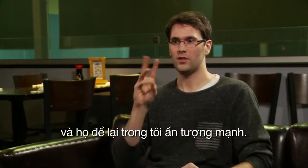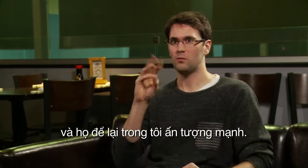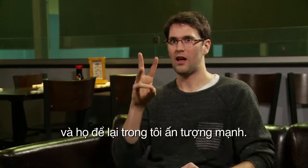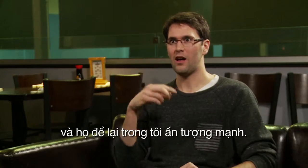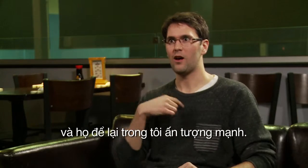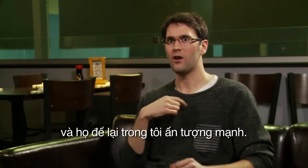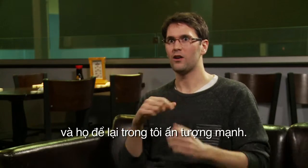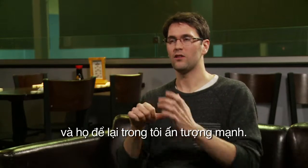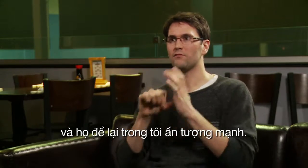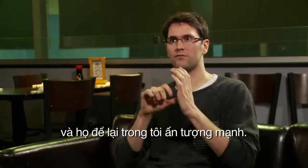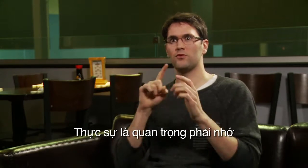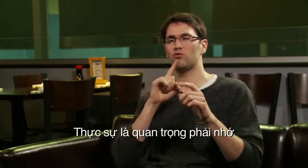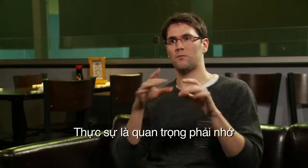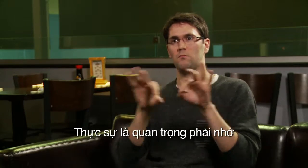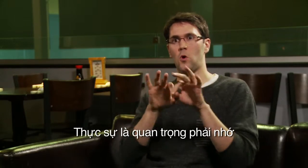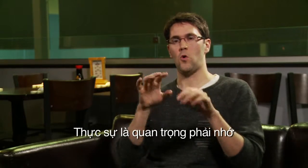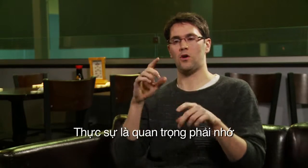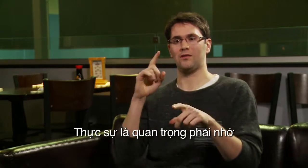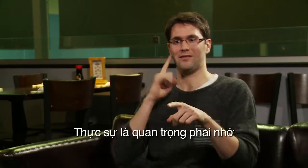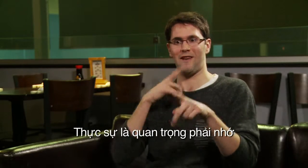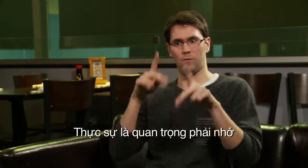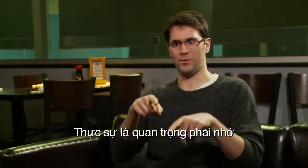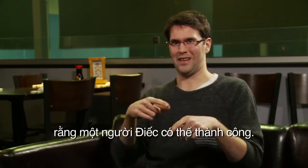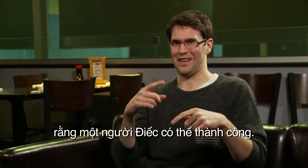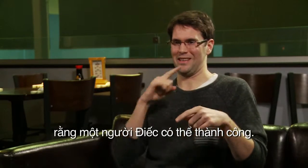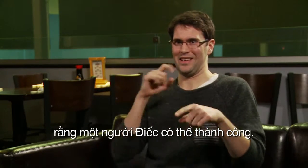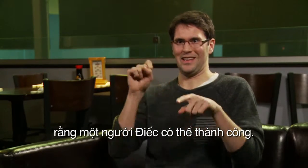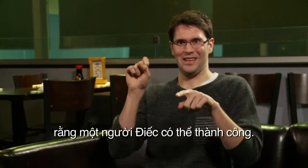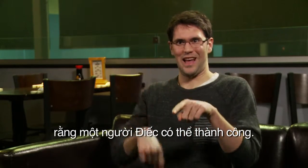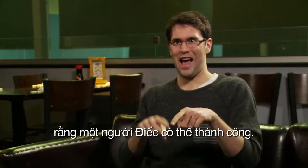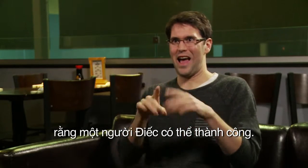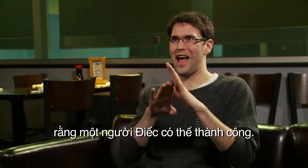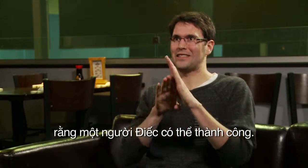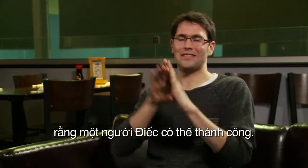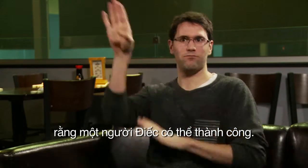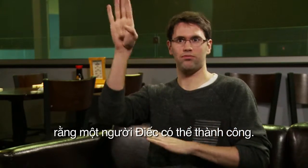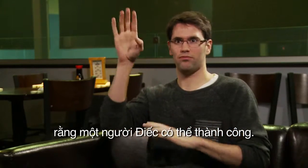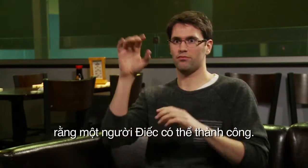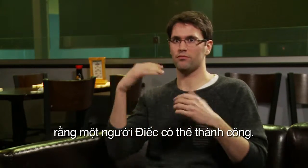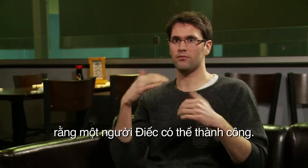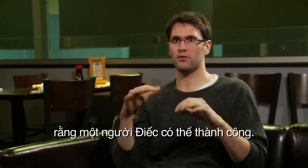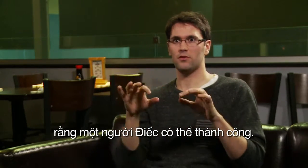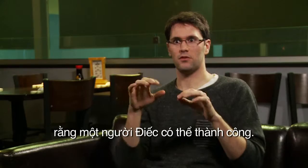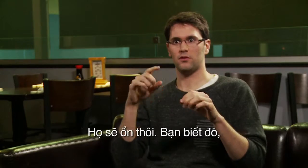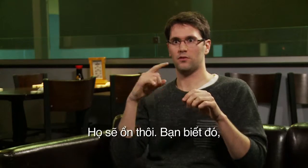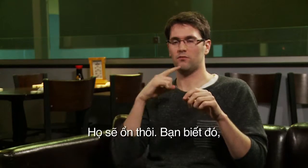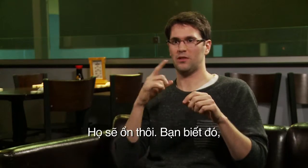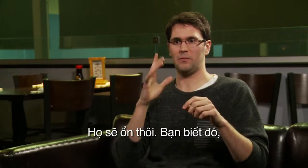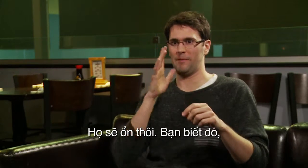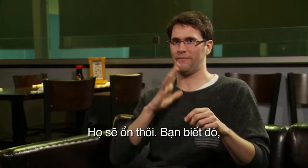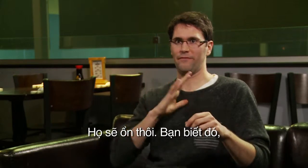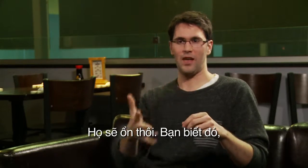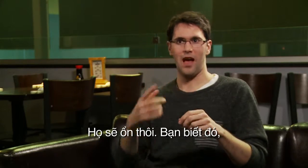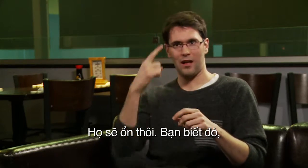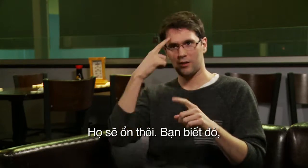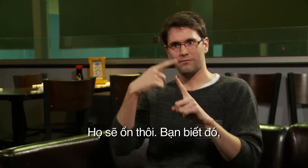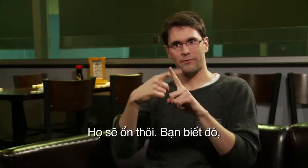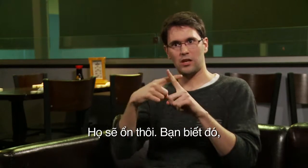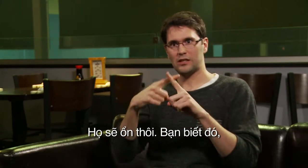so impressed. Really, it's important to remember that a deaf person can succeed. They'll be fine. You